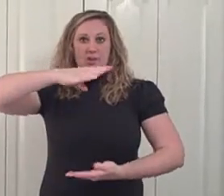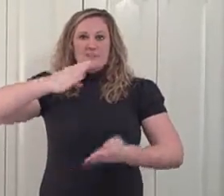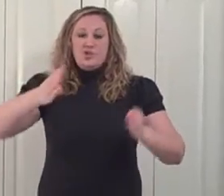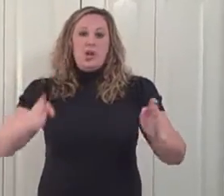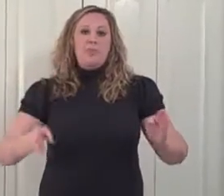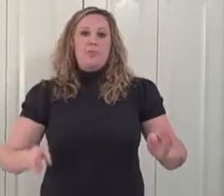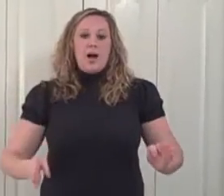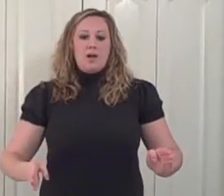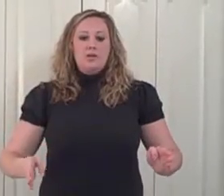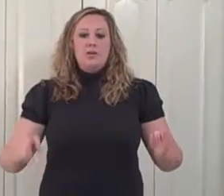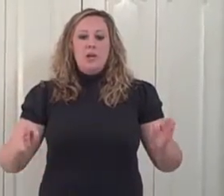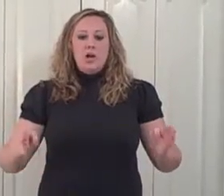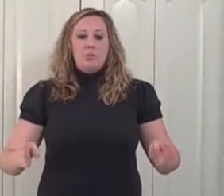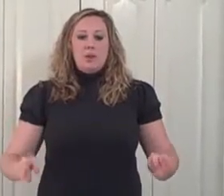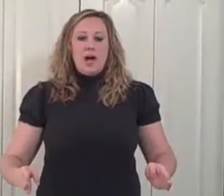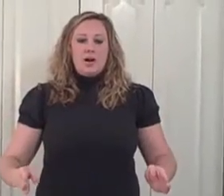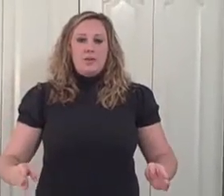other in the shape of a block. Block.